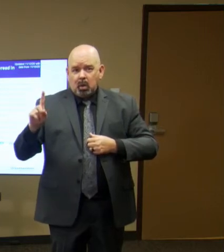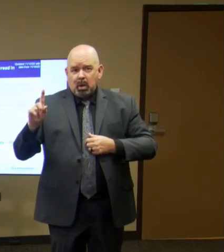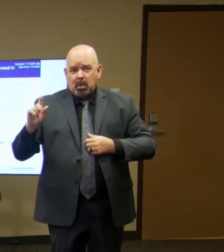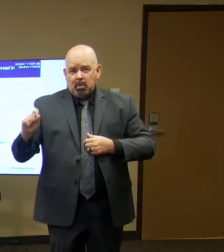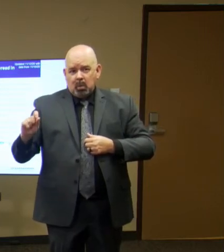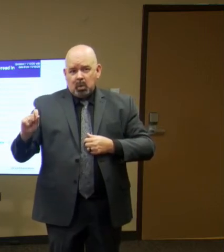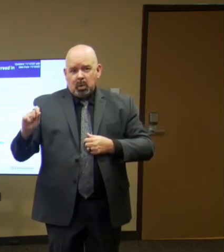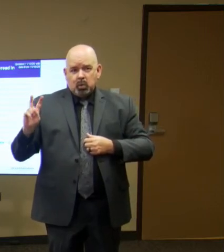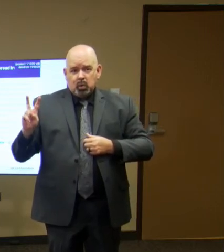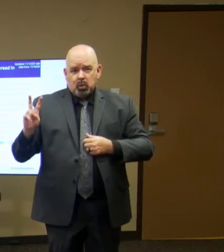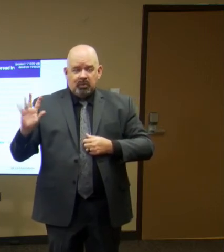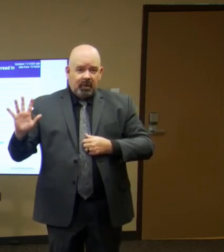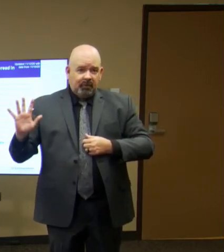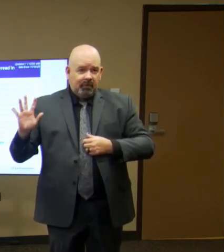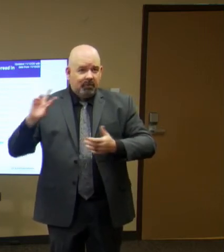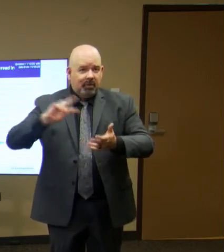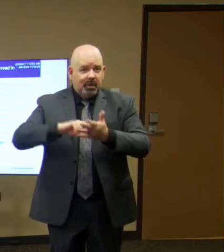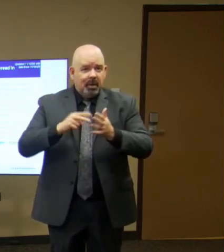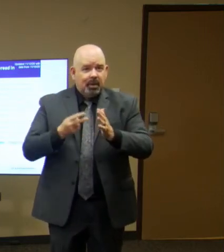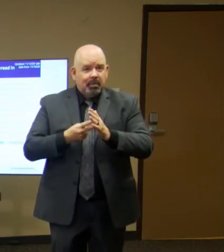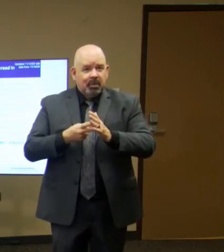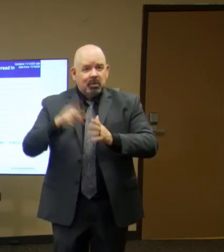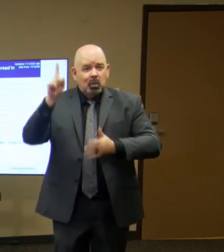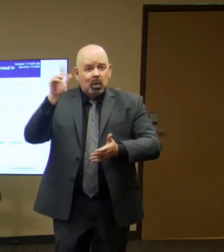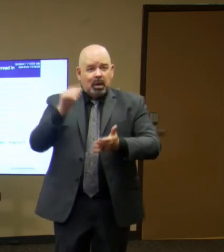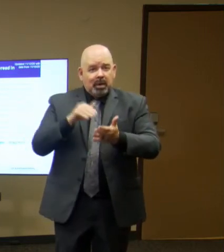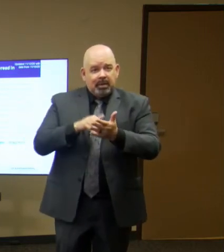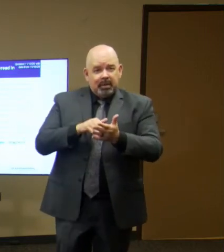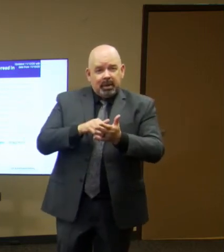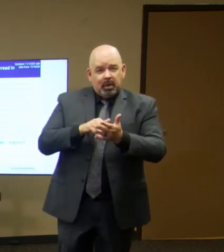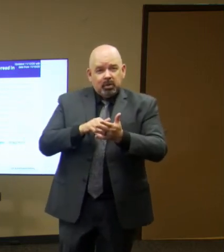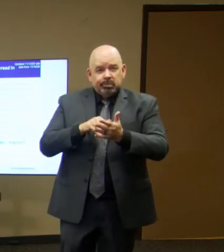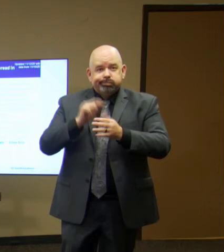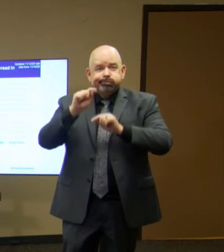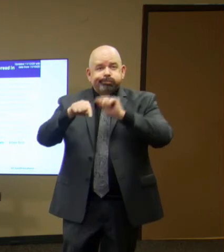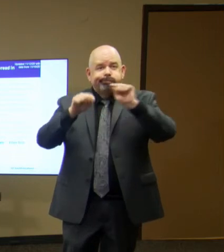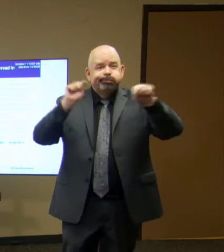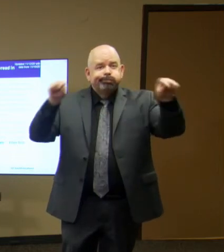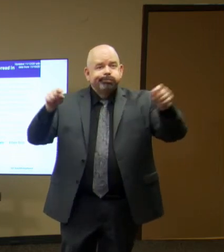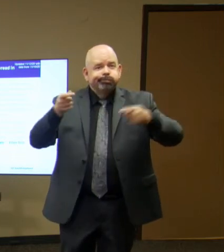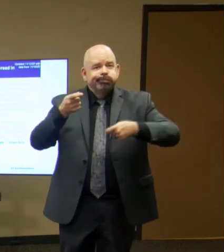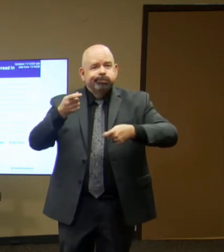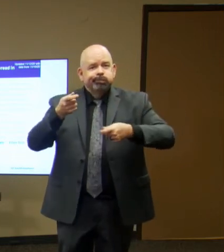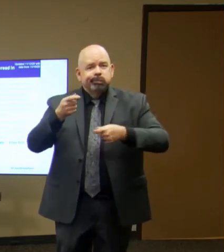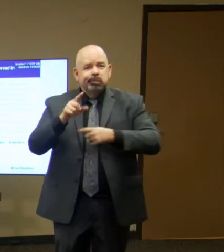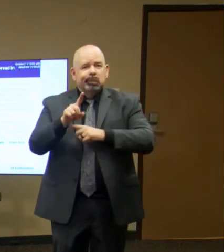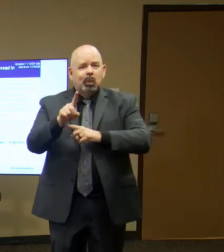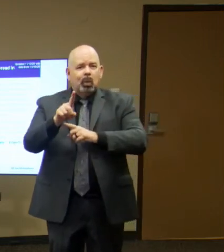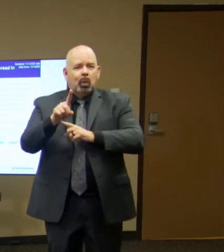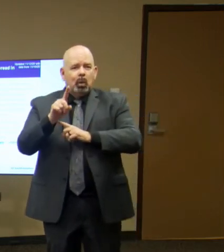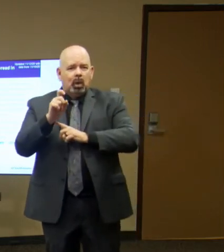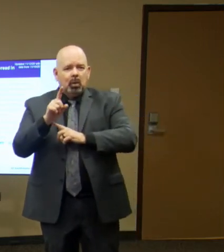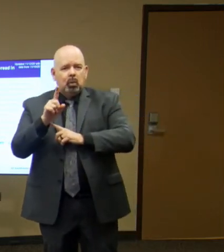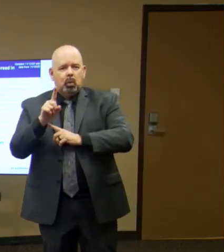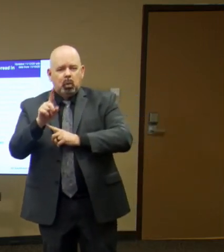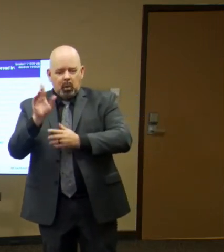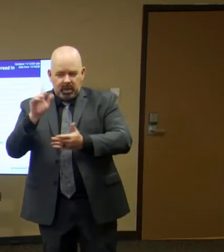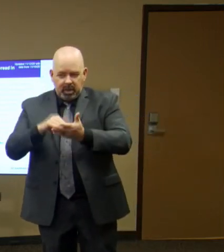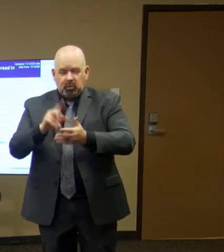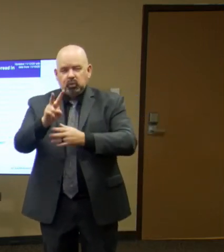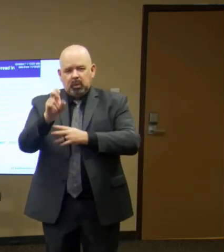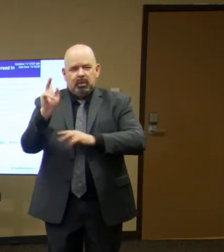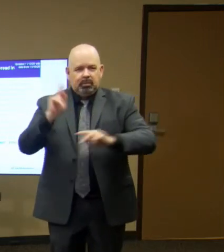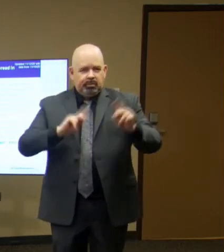cases today will be replaced with 1,250 cases, and that 1,250 cases next week will